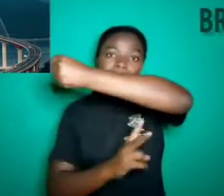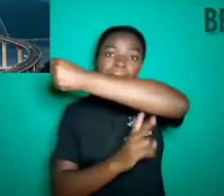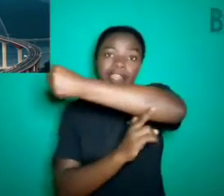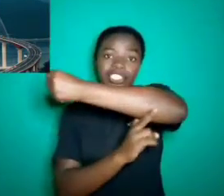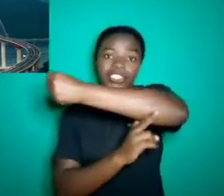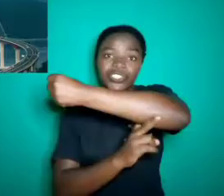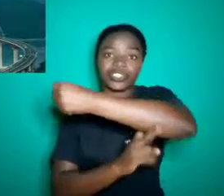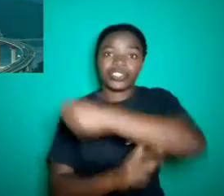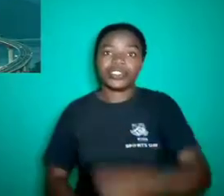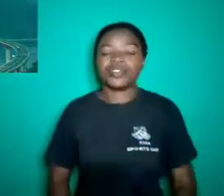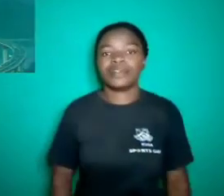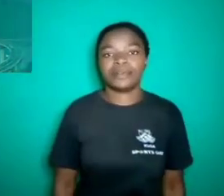Bridge.